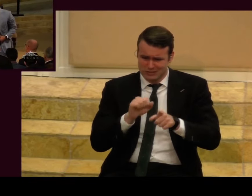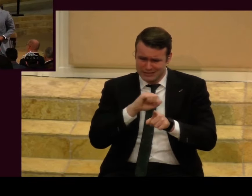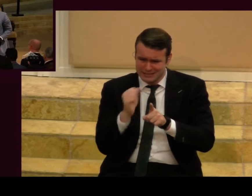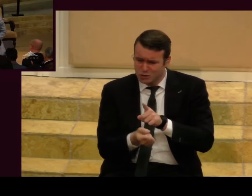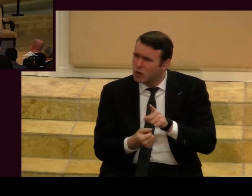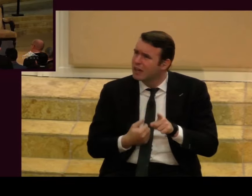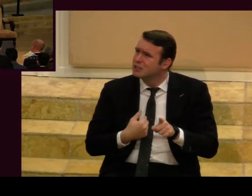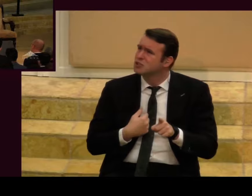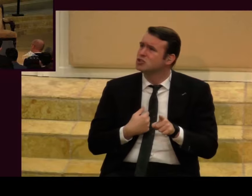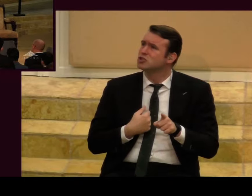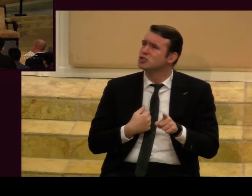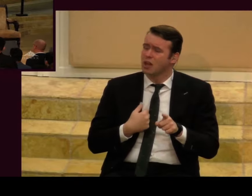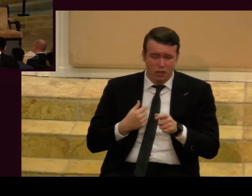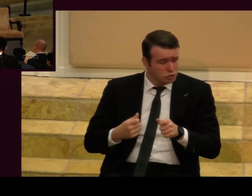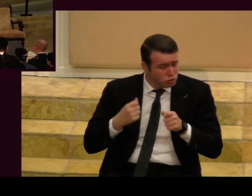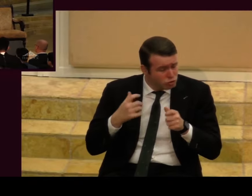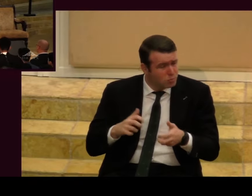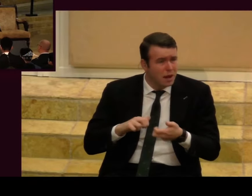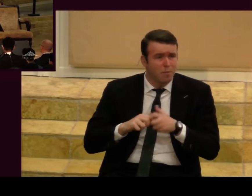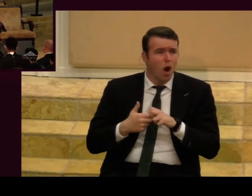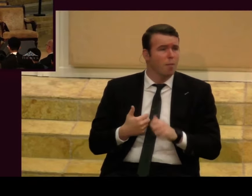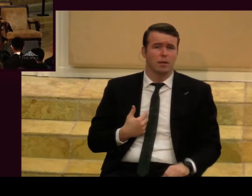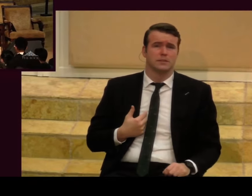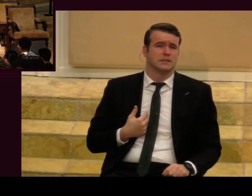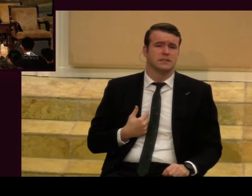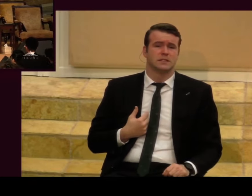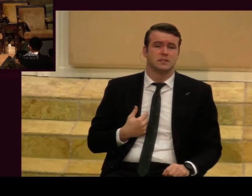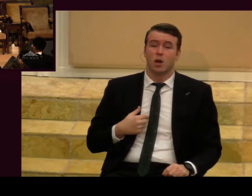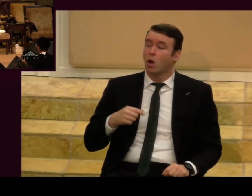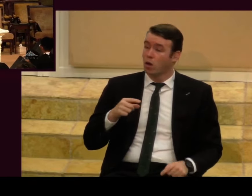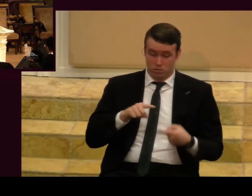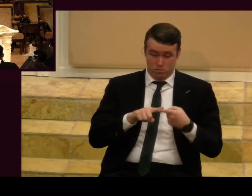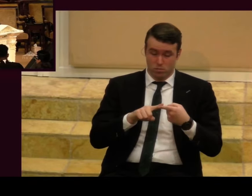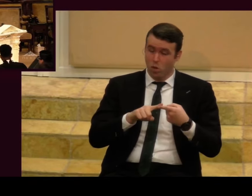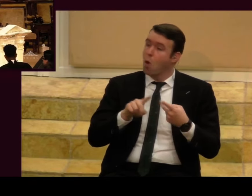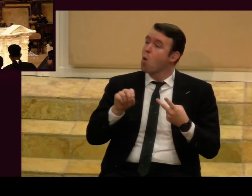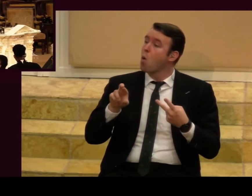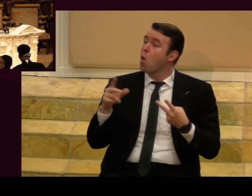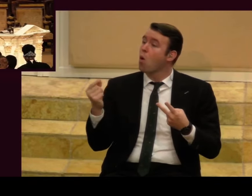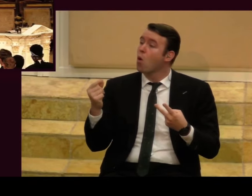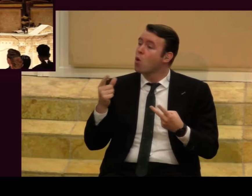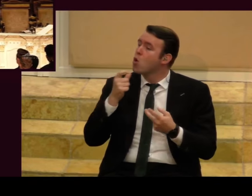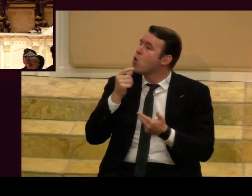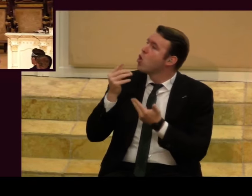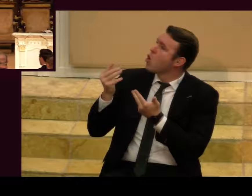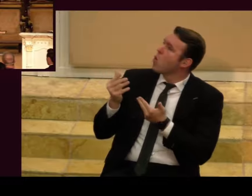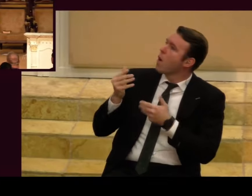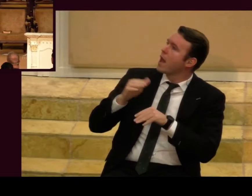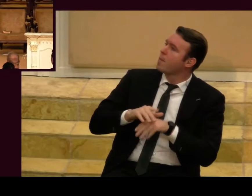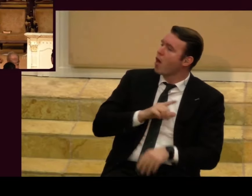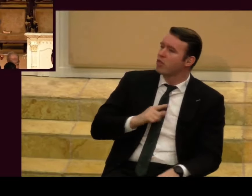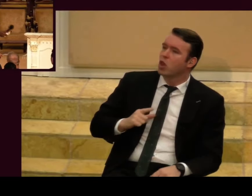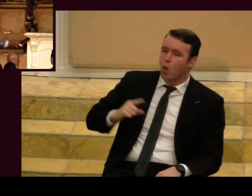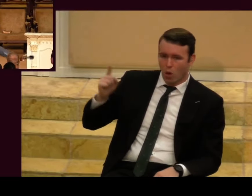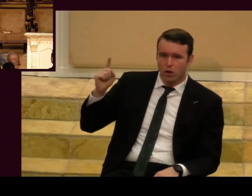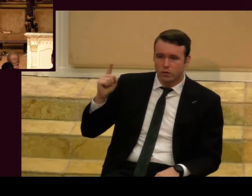many situations. I've got too many problems. Or they that wait upon the